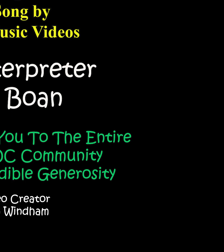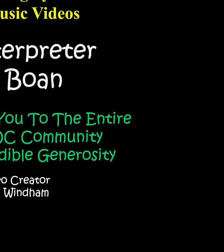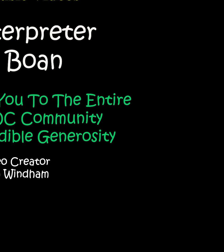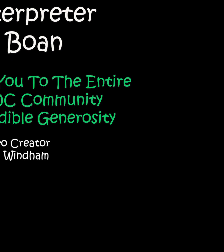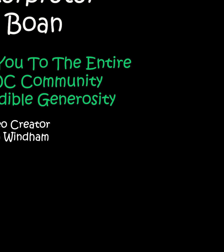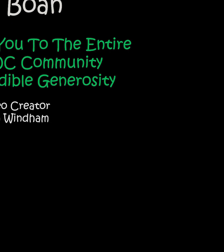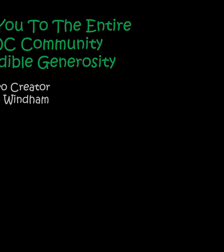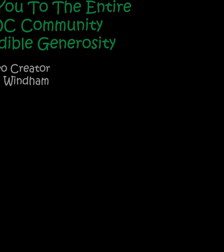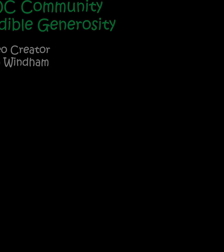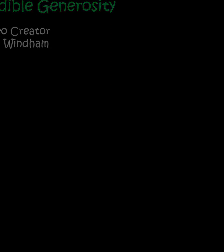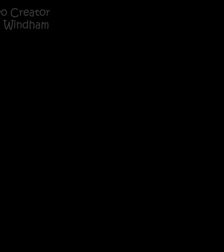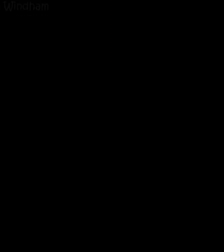We